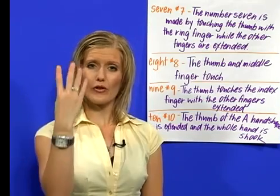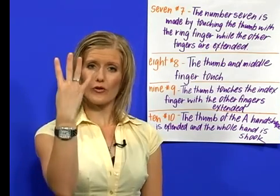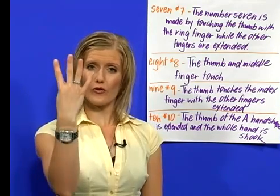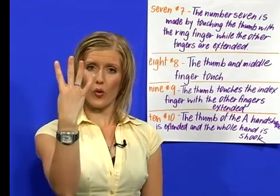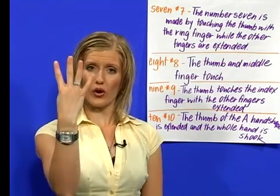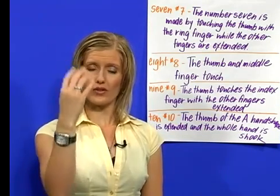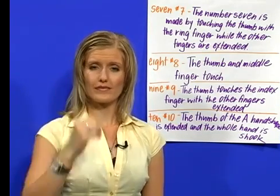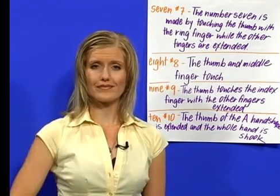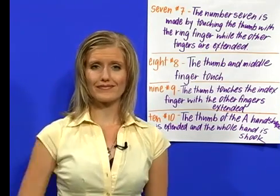4,